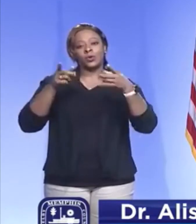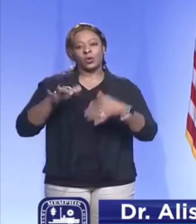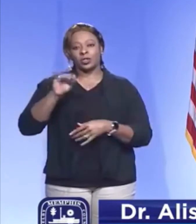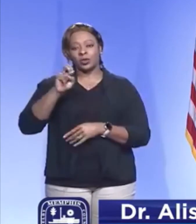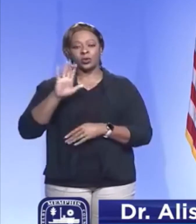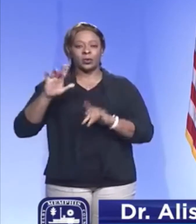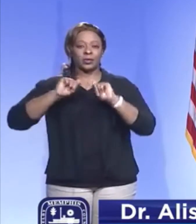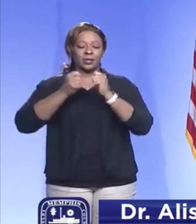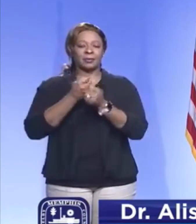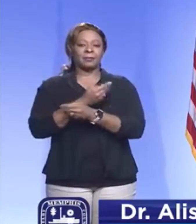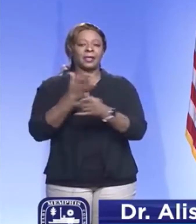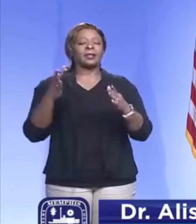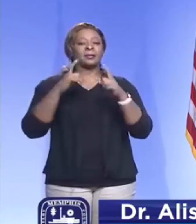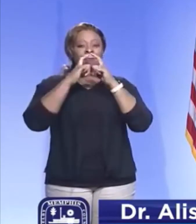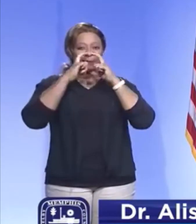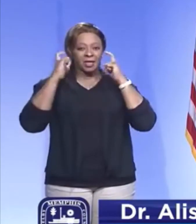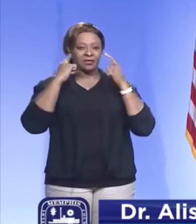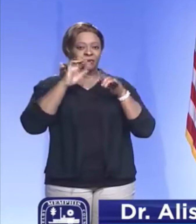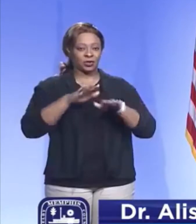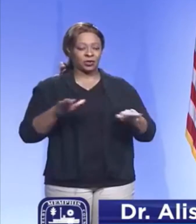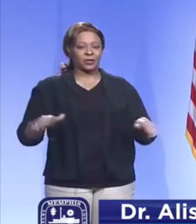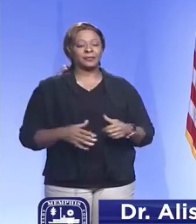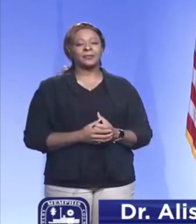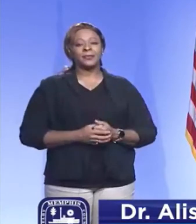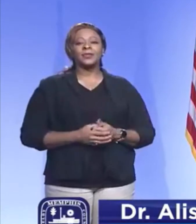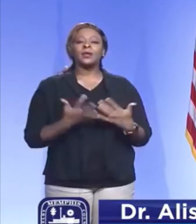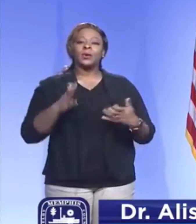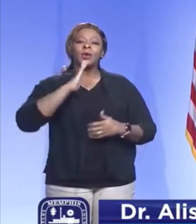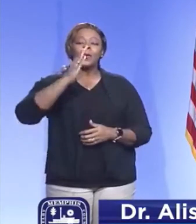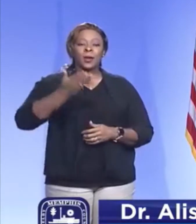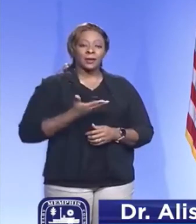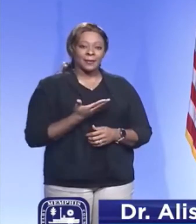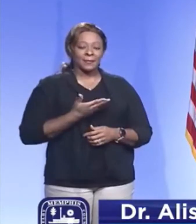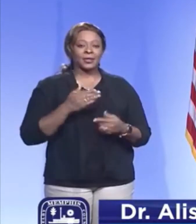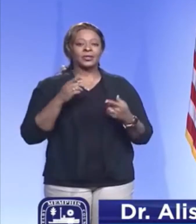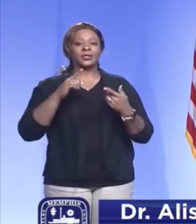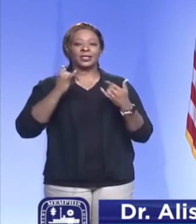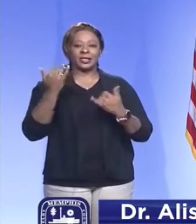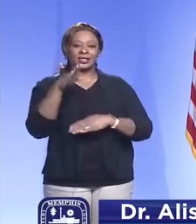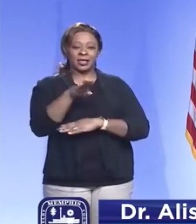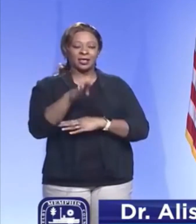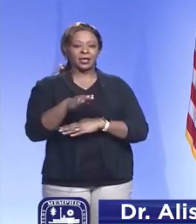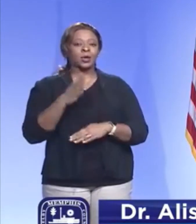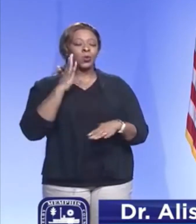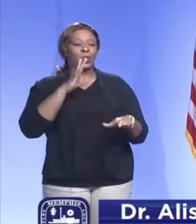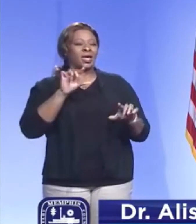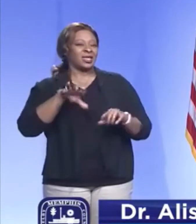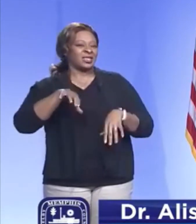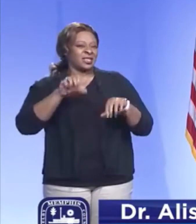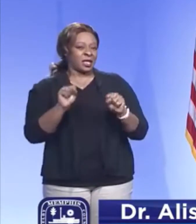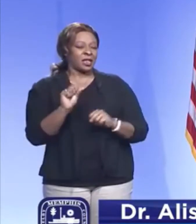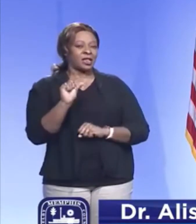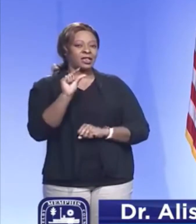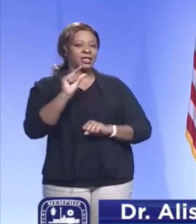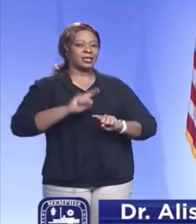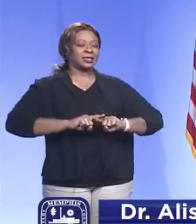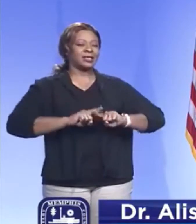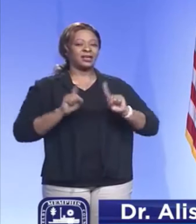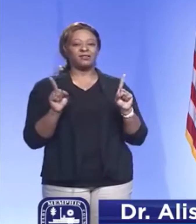get masks out to children. I also want to welcome you to this afternoon. We're going to take a little bit of a